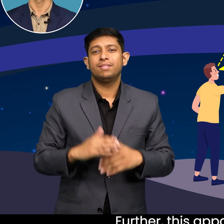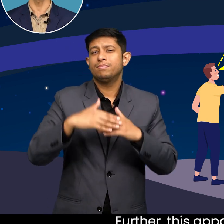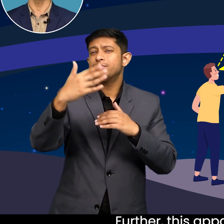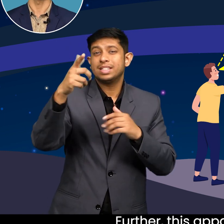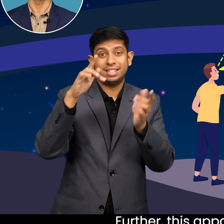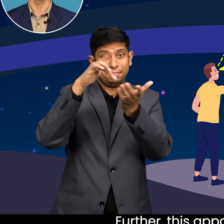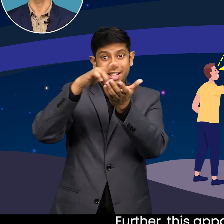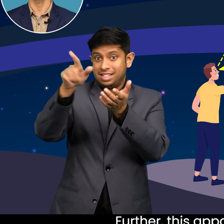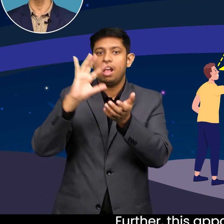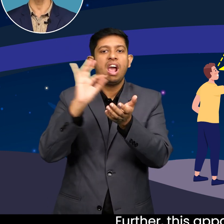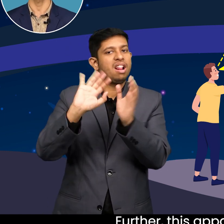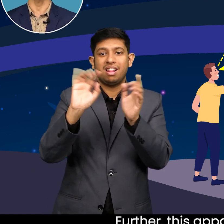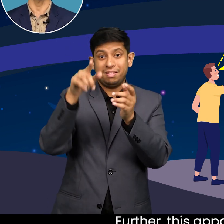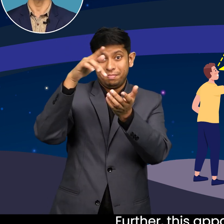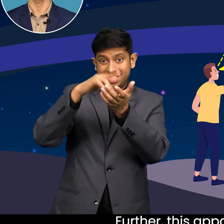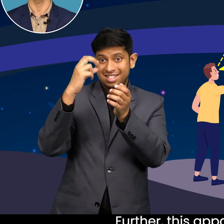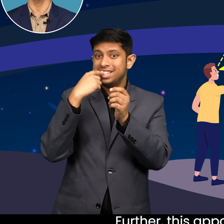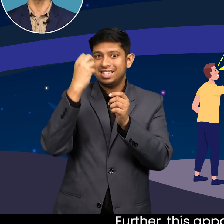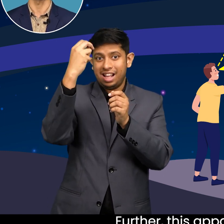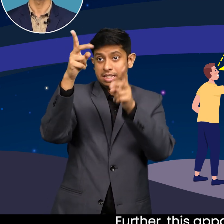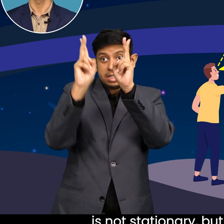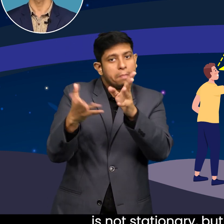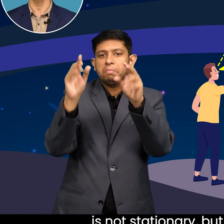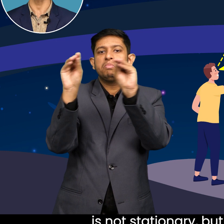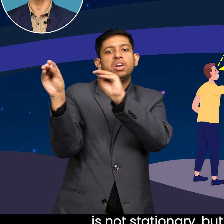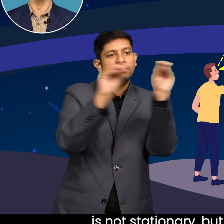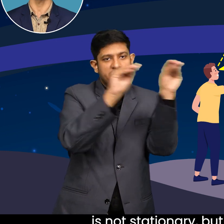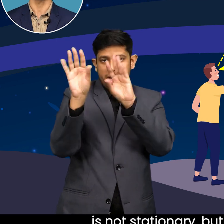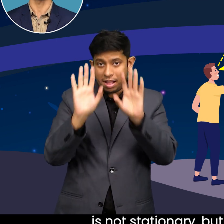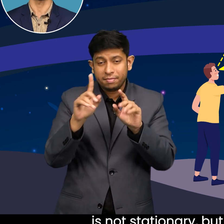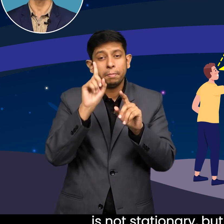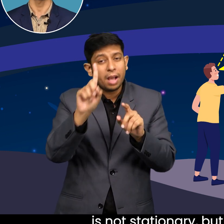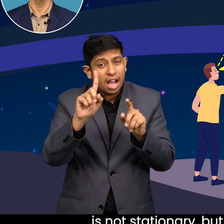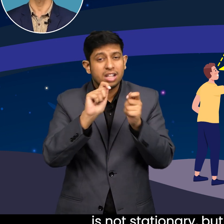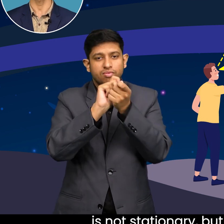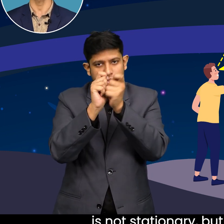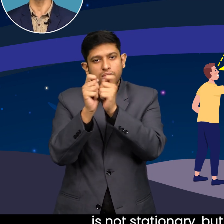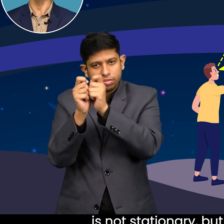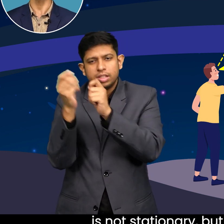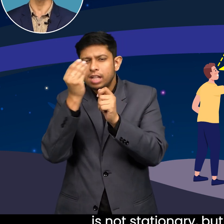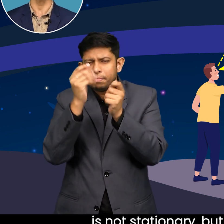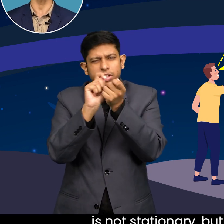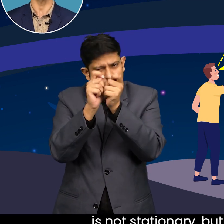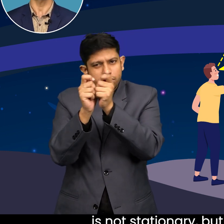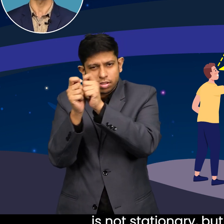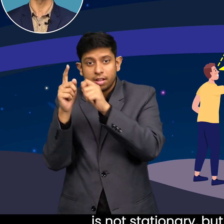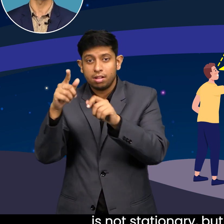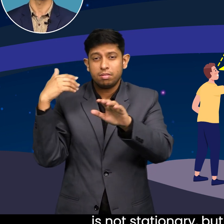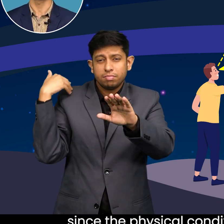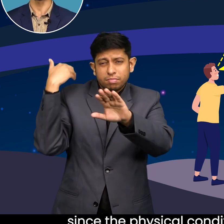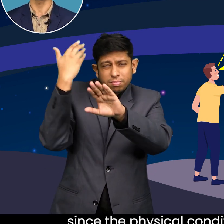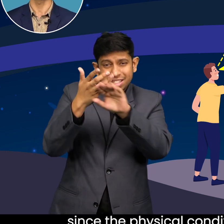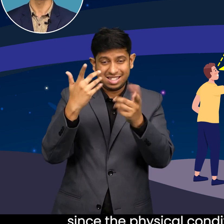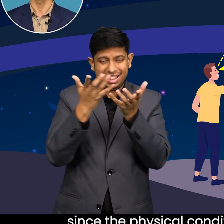Further, this apparent position of the star is not stationary but keeps on changing slightly